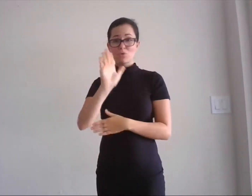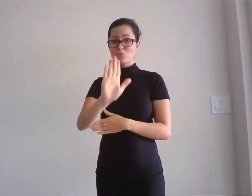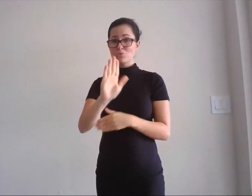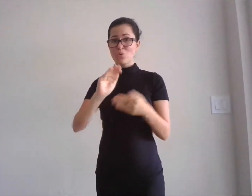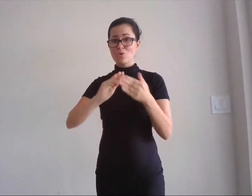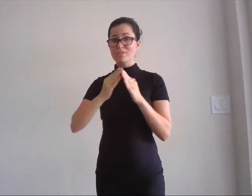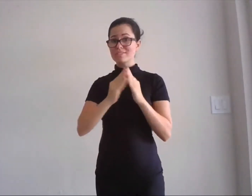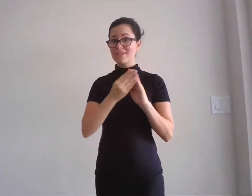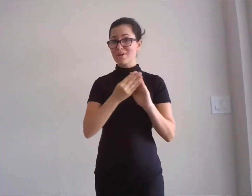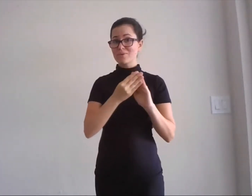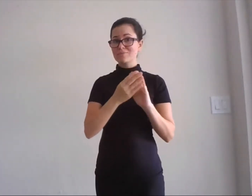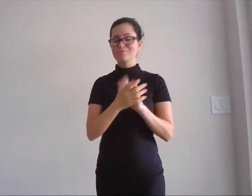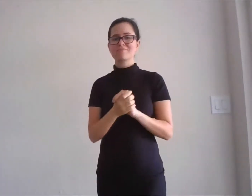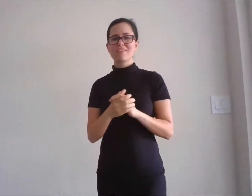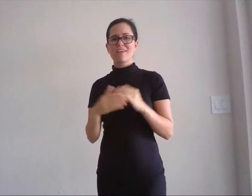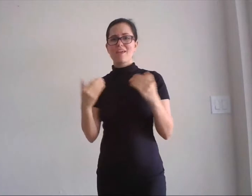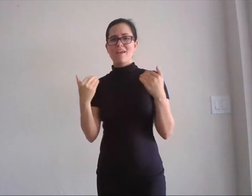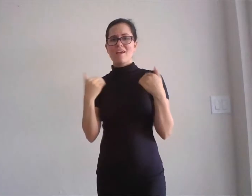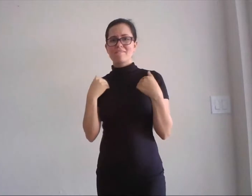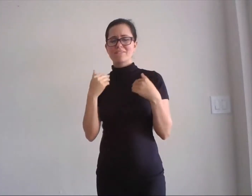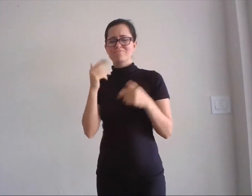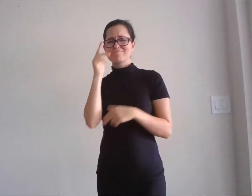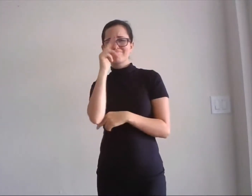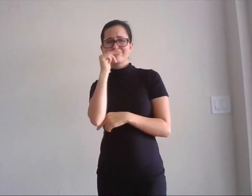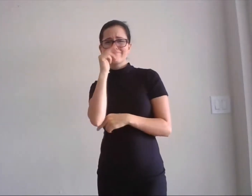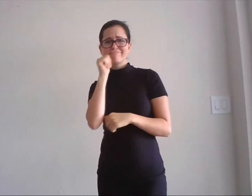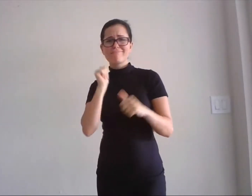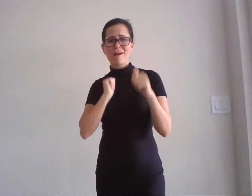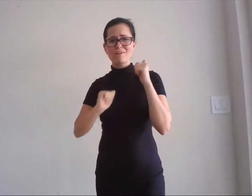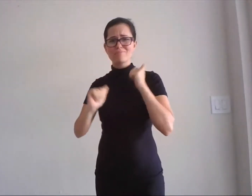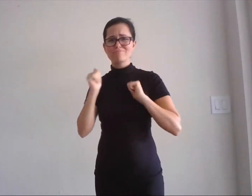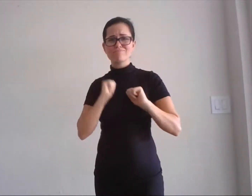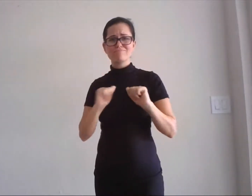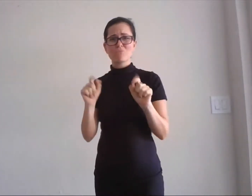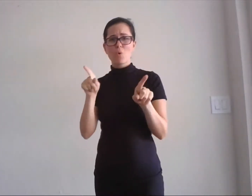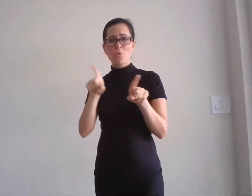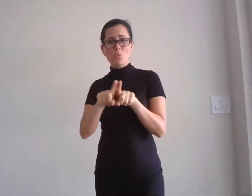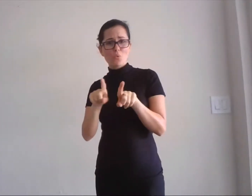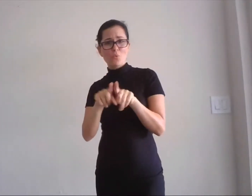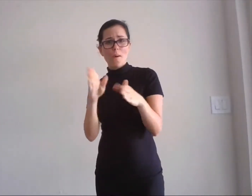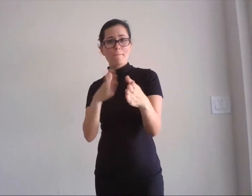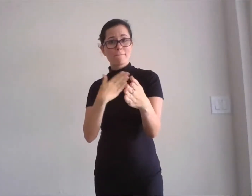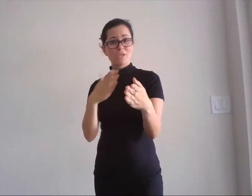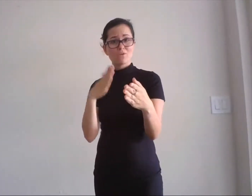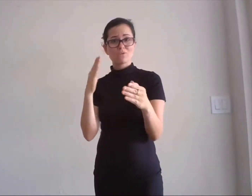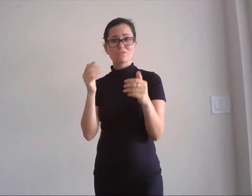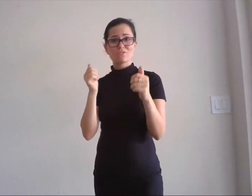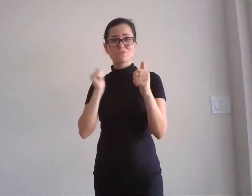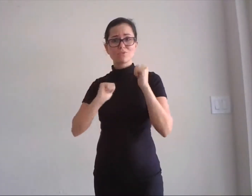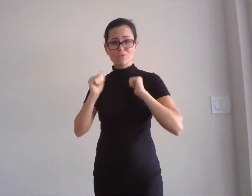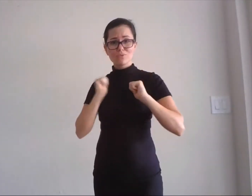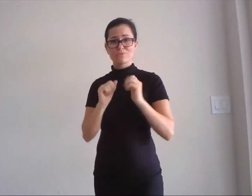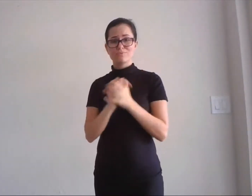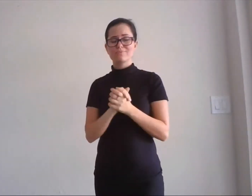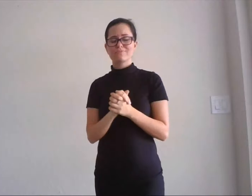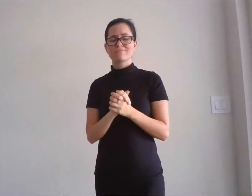unpredictable comedy and music. We're going to be in Las Vegas on June 21st, Salt Lake City on June 22nd, Denver on